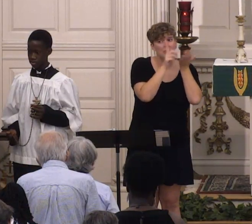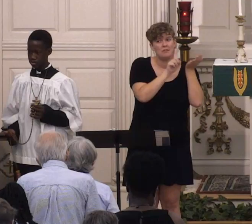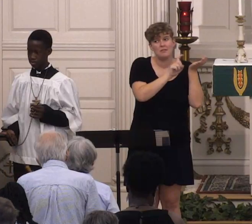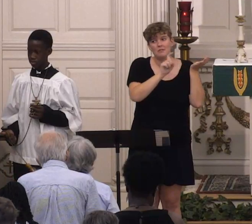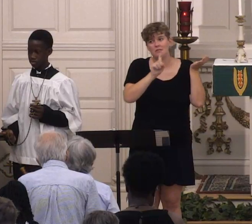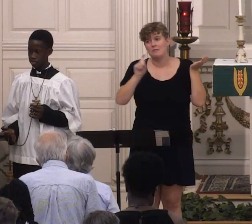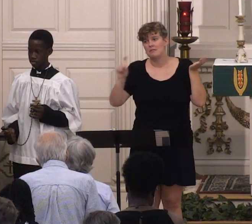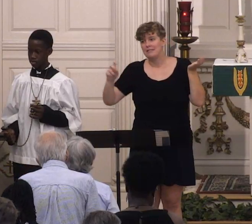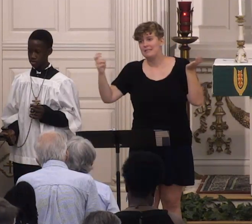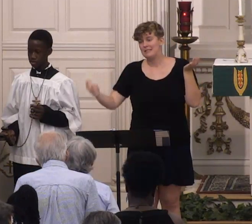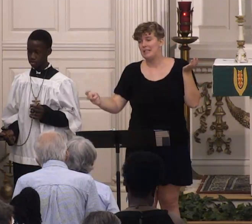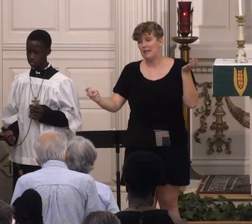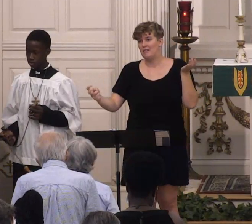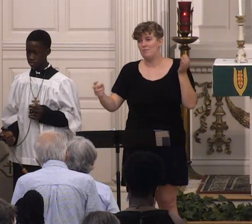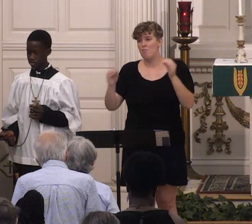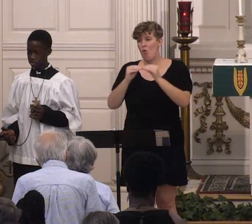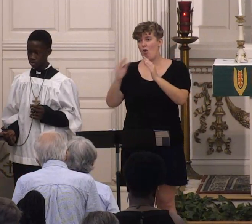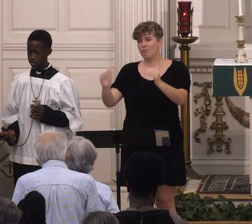lowest place.